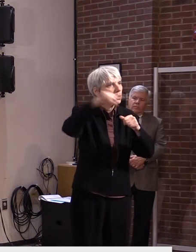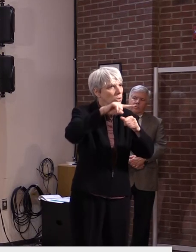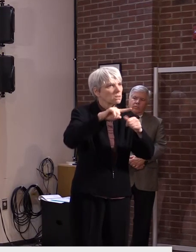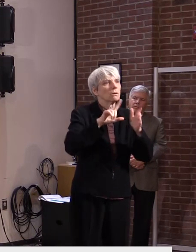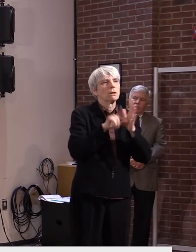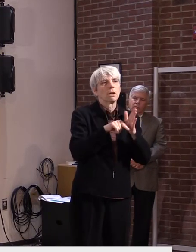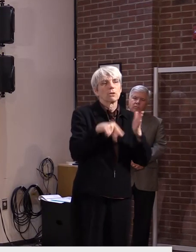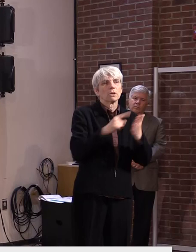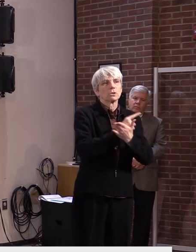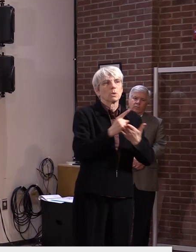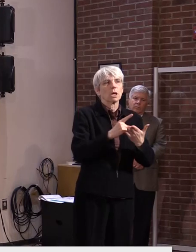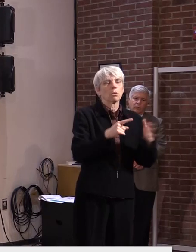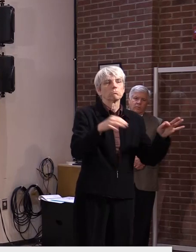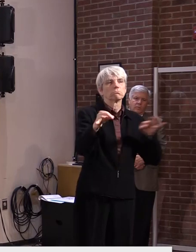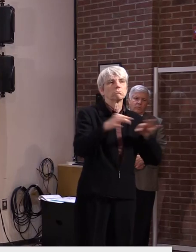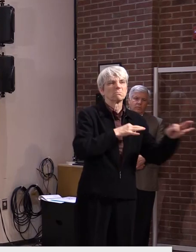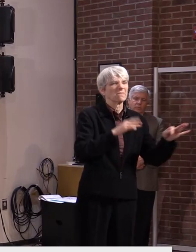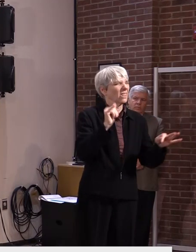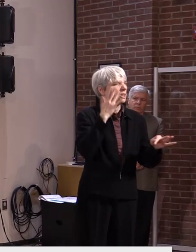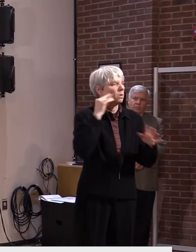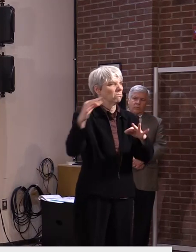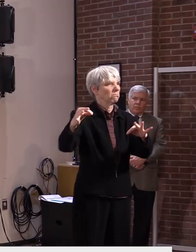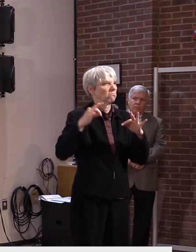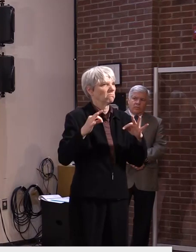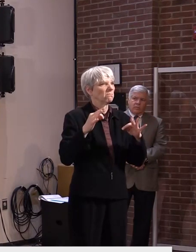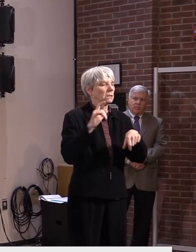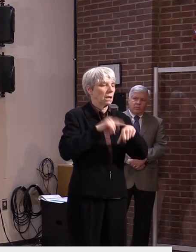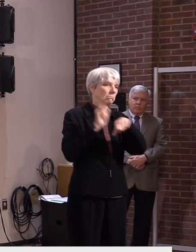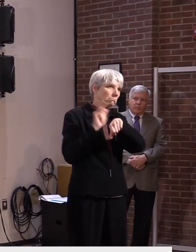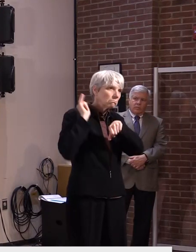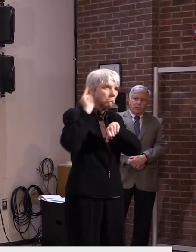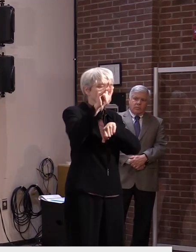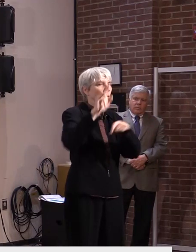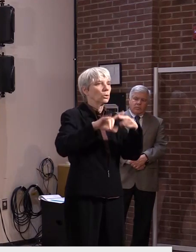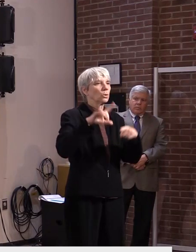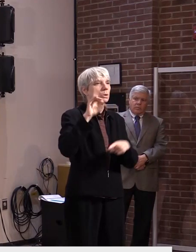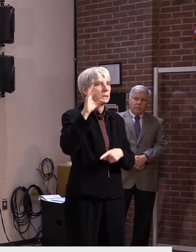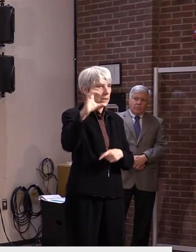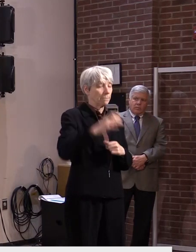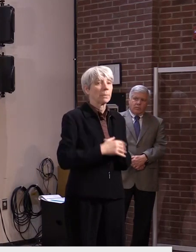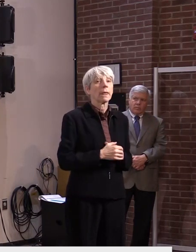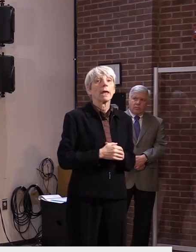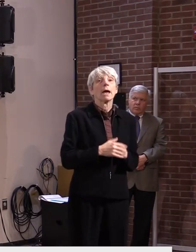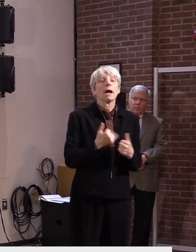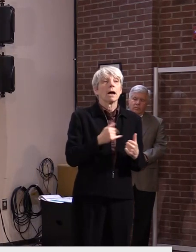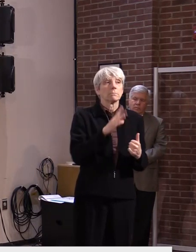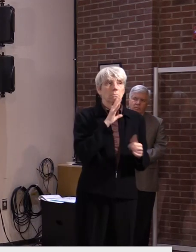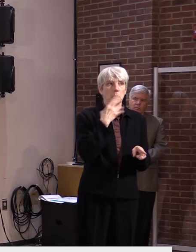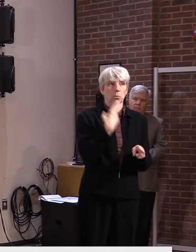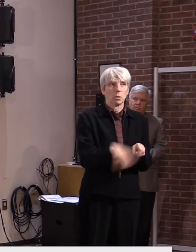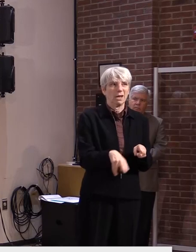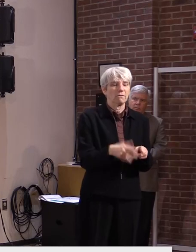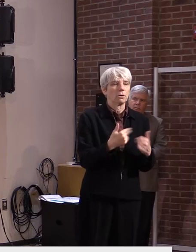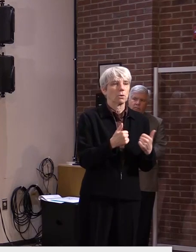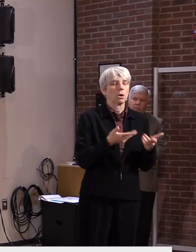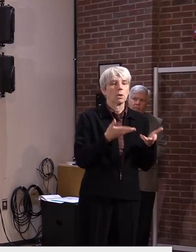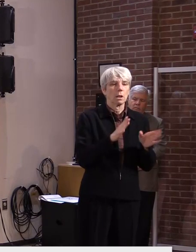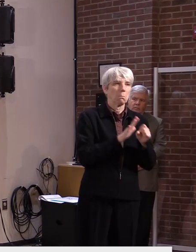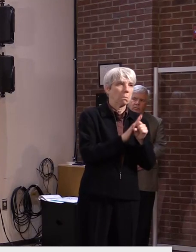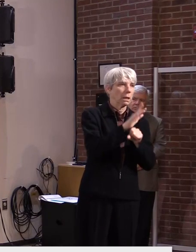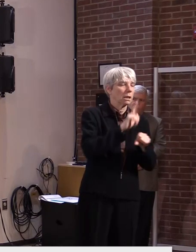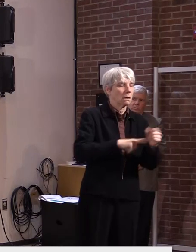this week. I'll be brief because we want to leave time for you to ask as many questions as possible before I have to